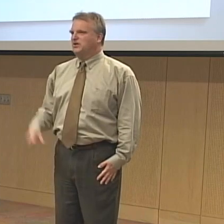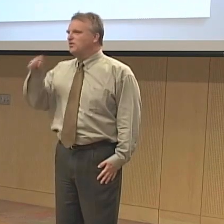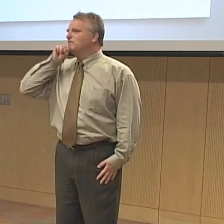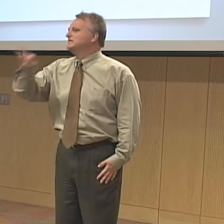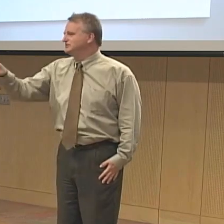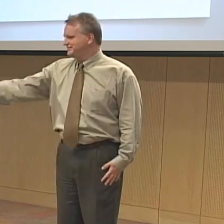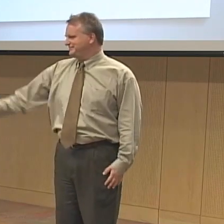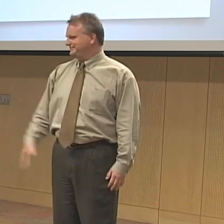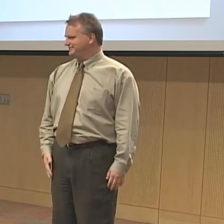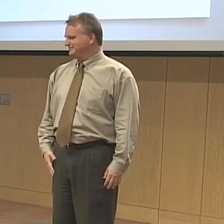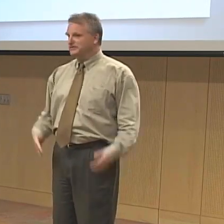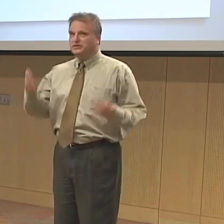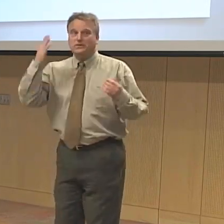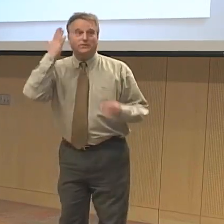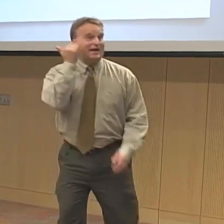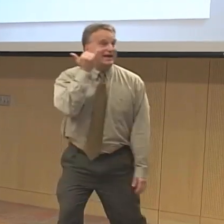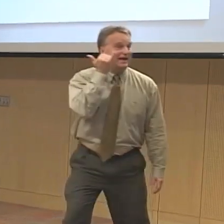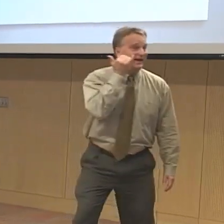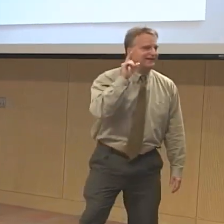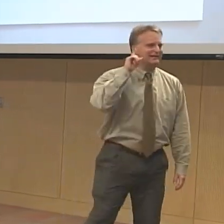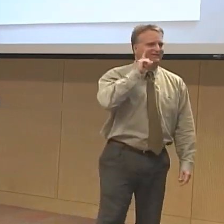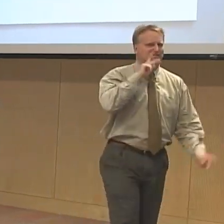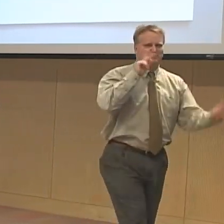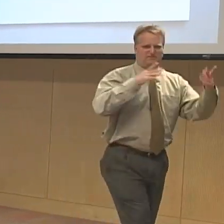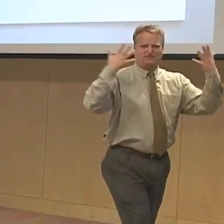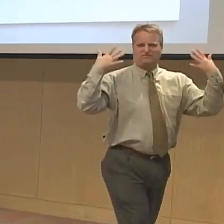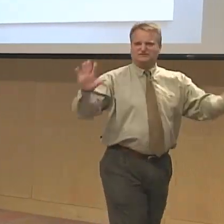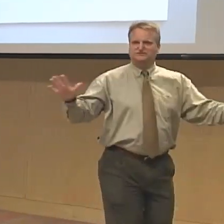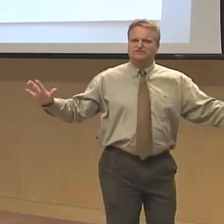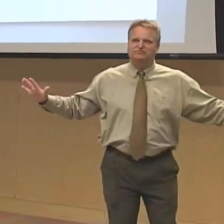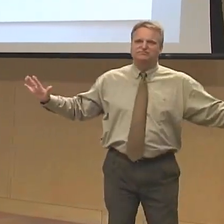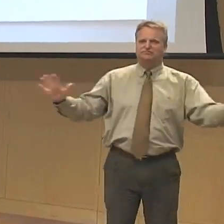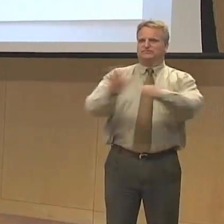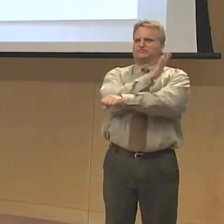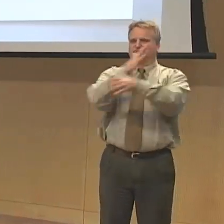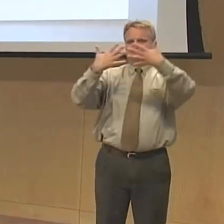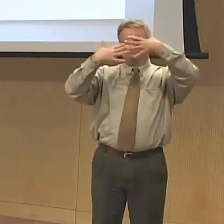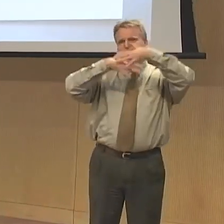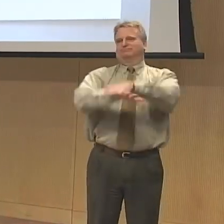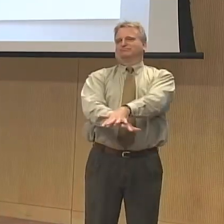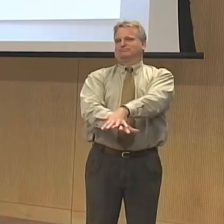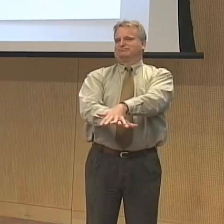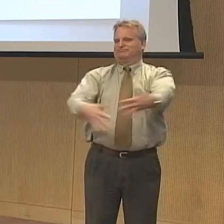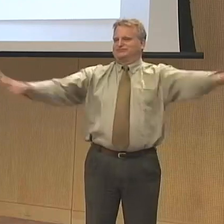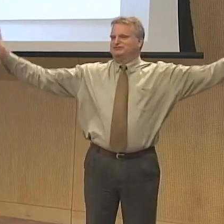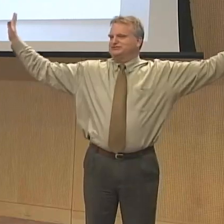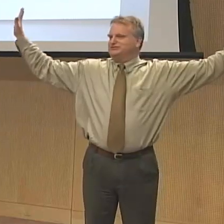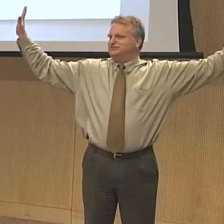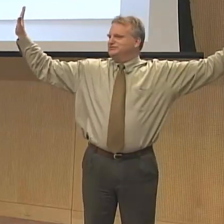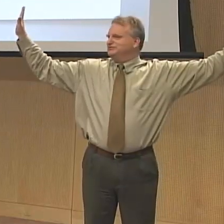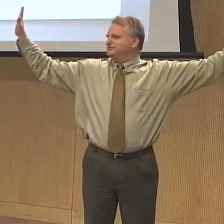old-fashioned. The reason they say that is that deaf people have been fully assimilated into the broader society.